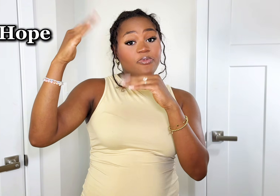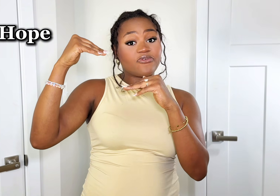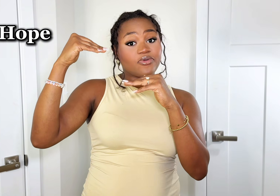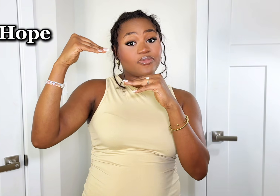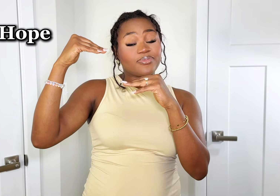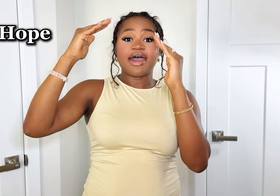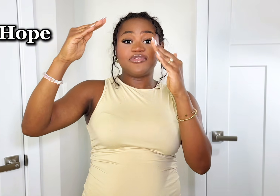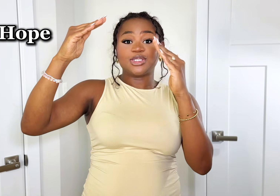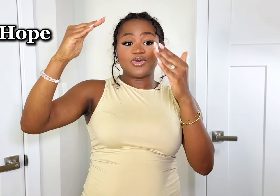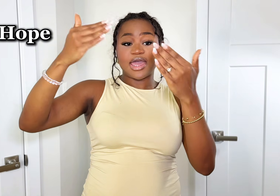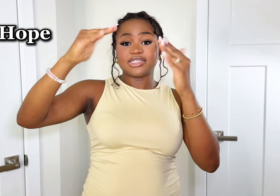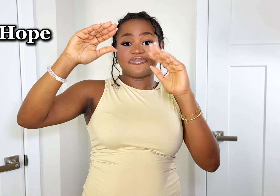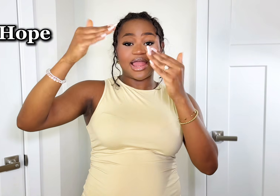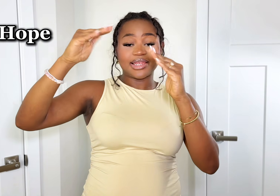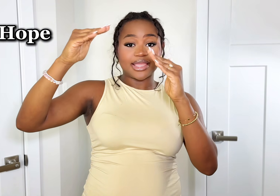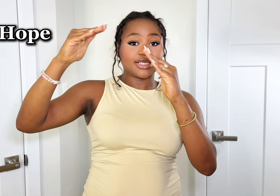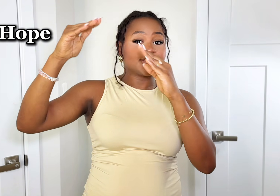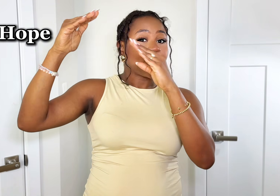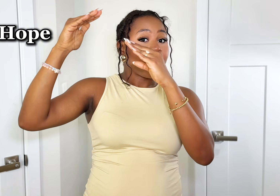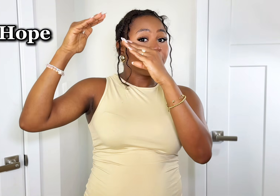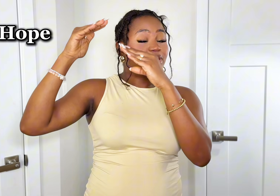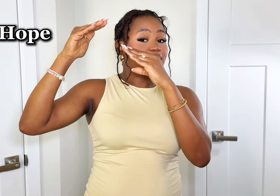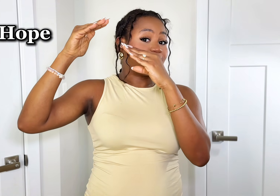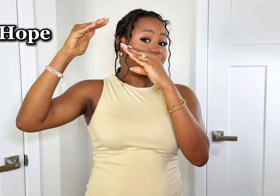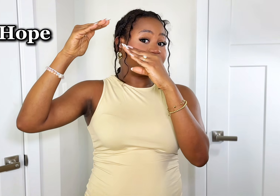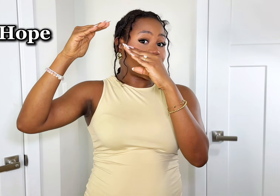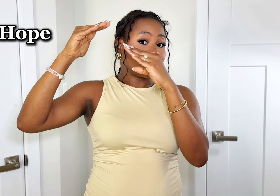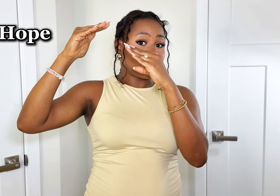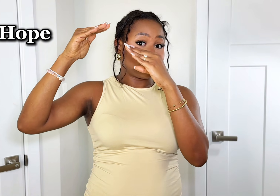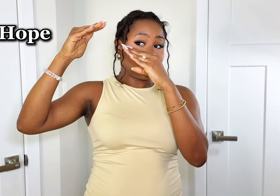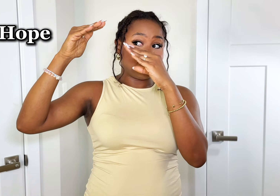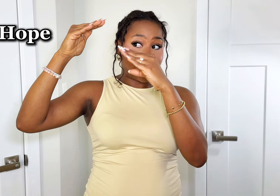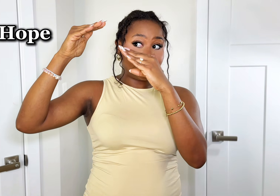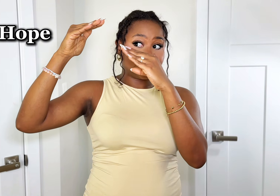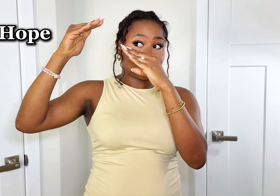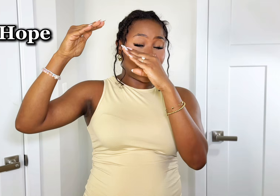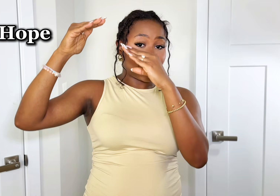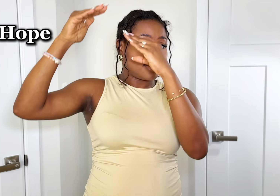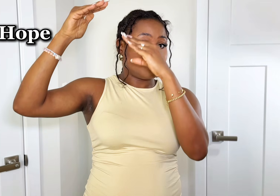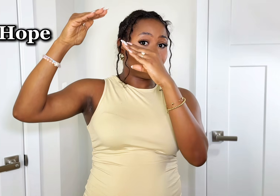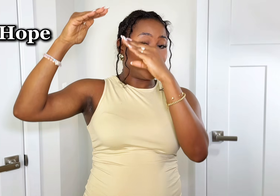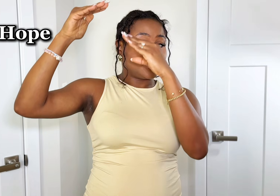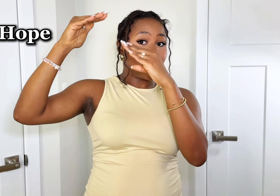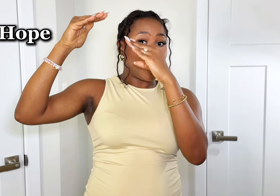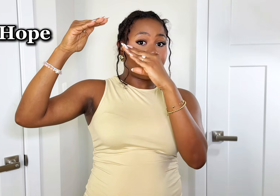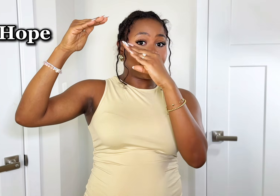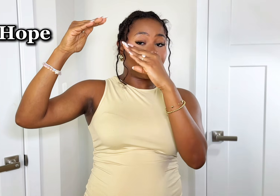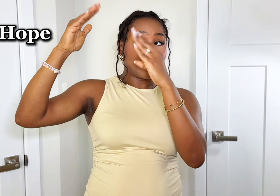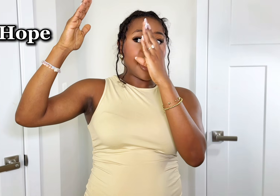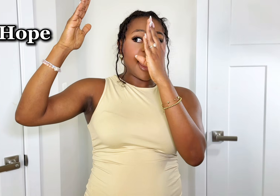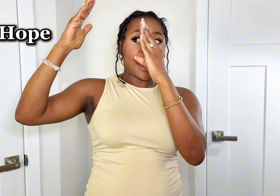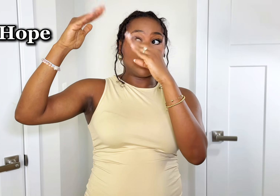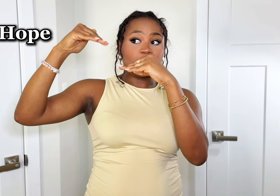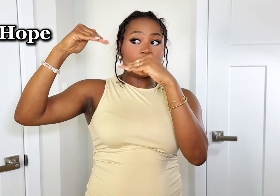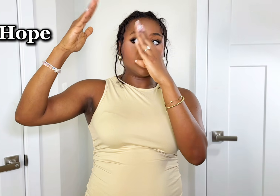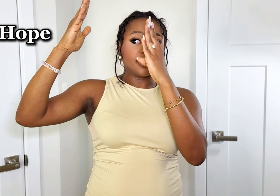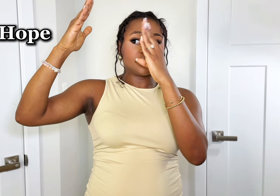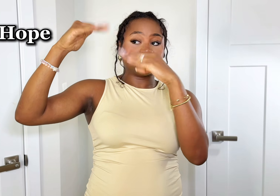Hopeful. Have your two hands flat like this. Put it on the side of your face, like, you know, a little bit up here. And you do this,